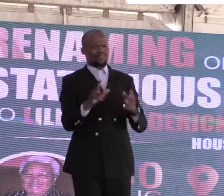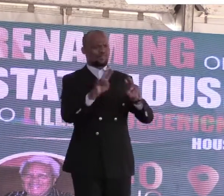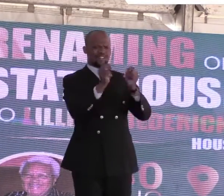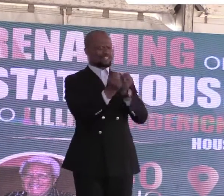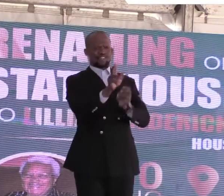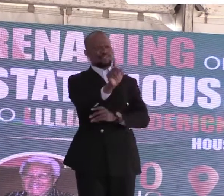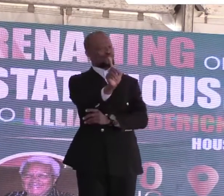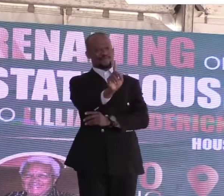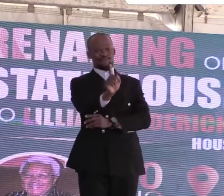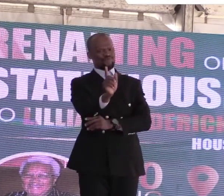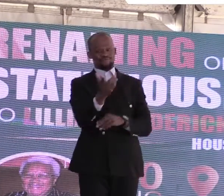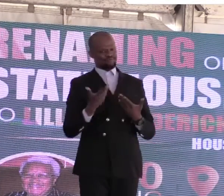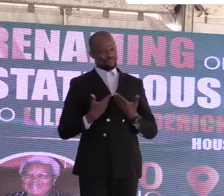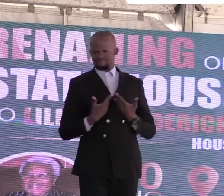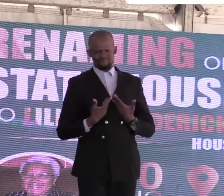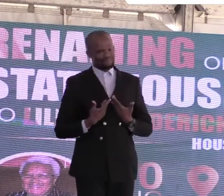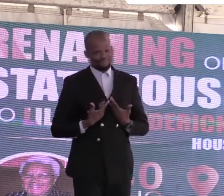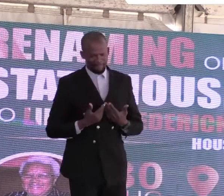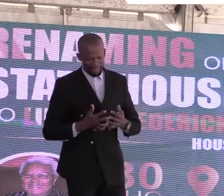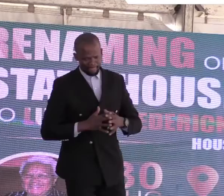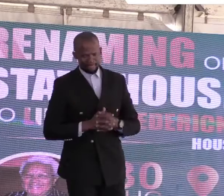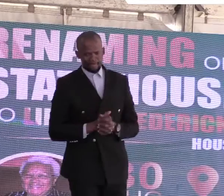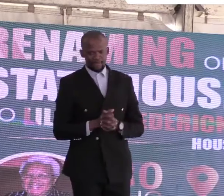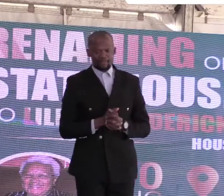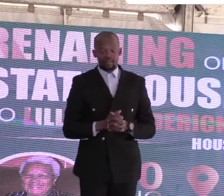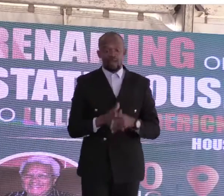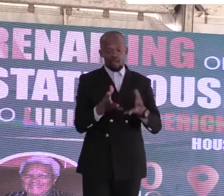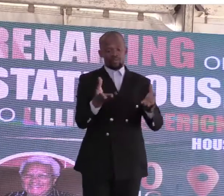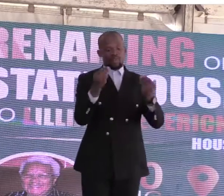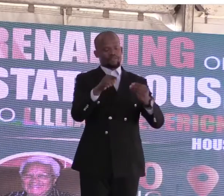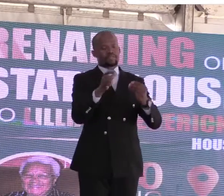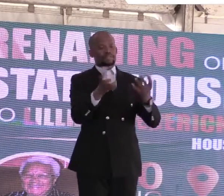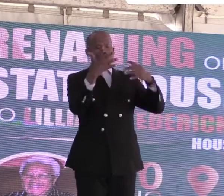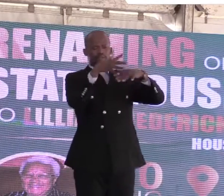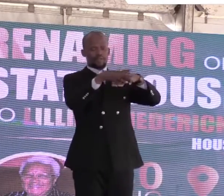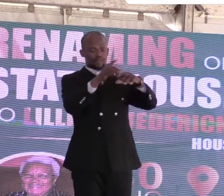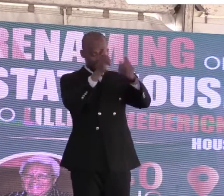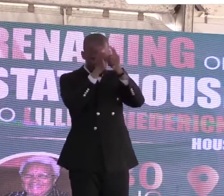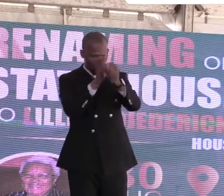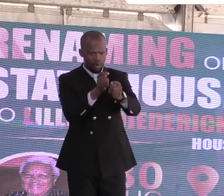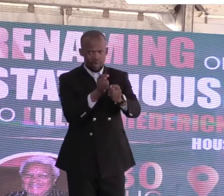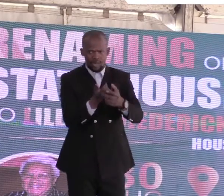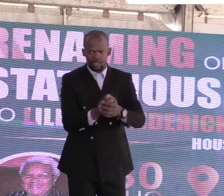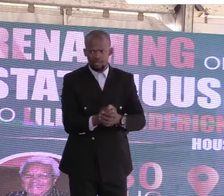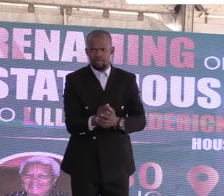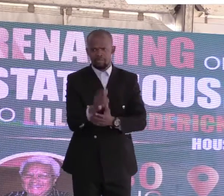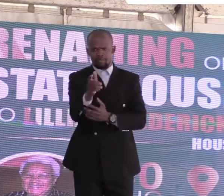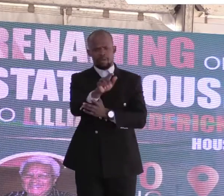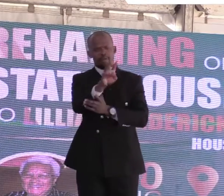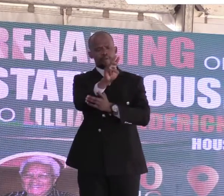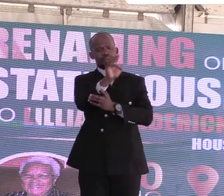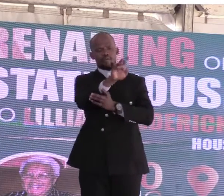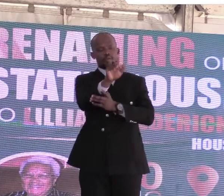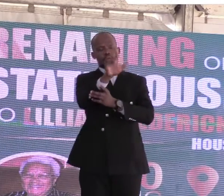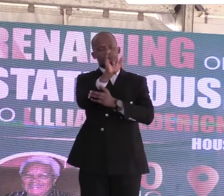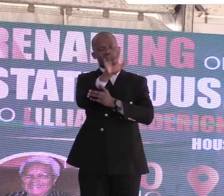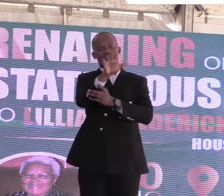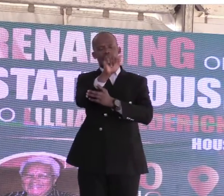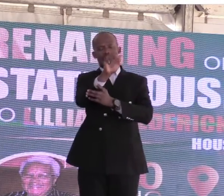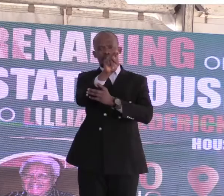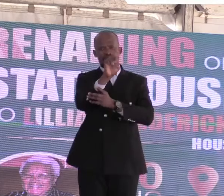it's a special Constituency Day for us to have this event in honor of Mama Lillian.